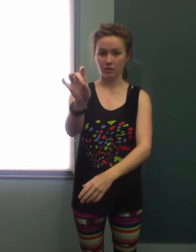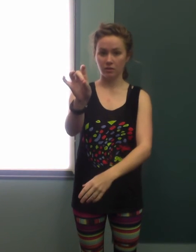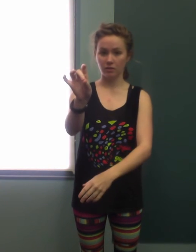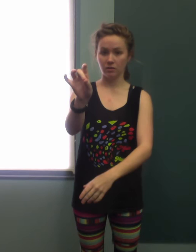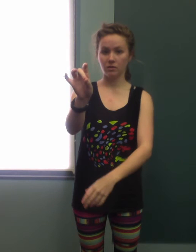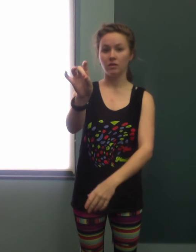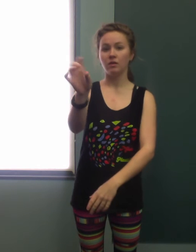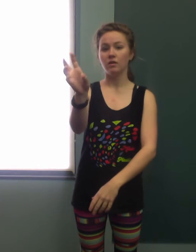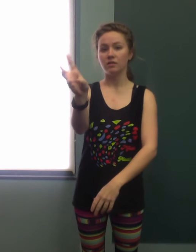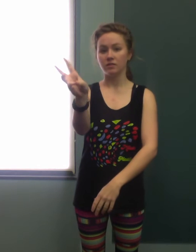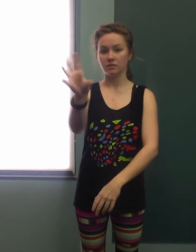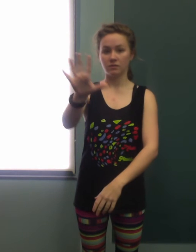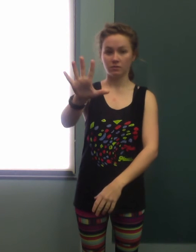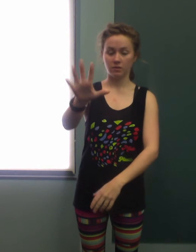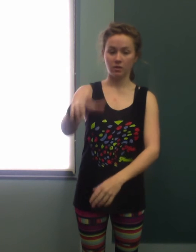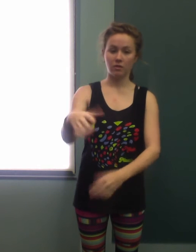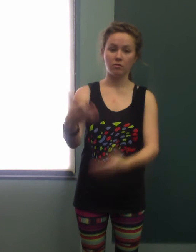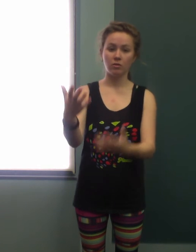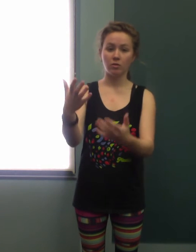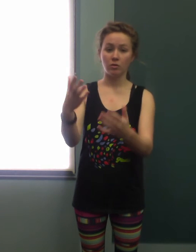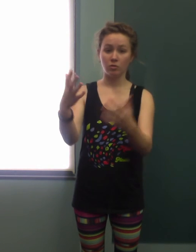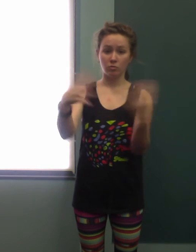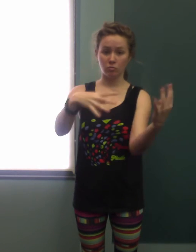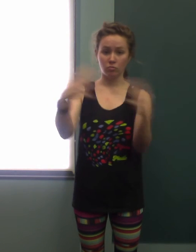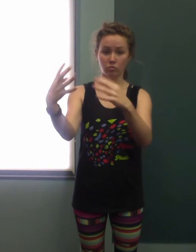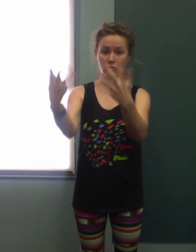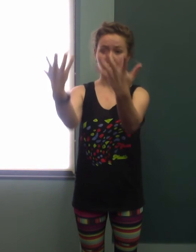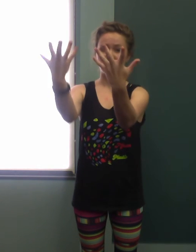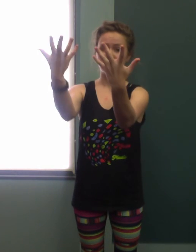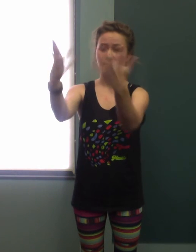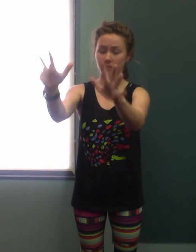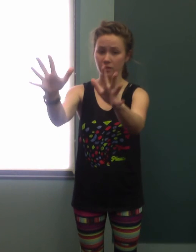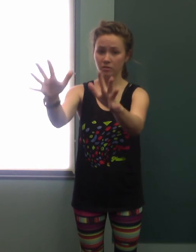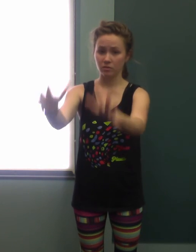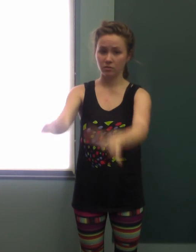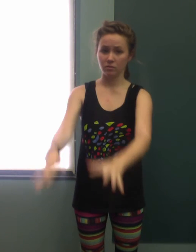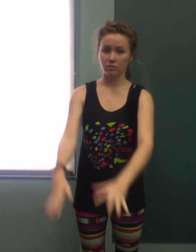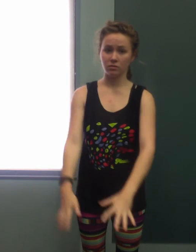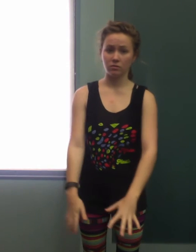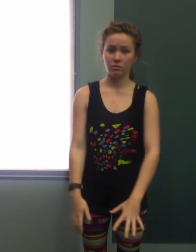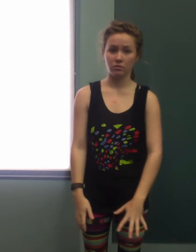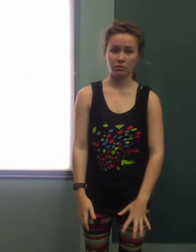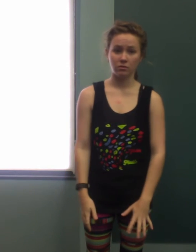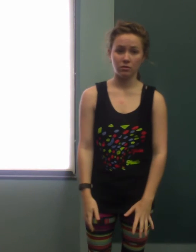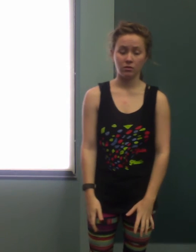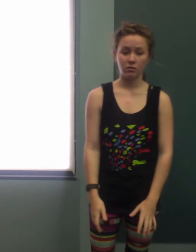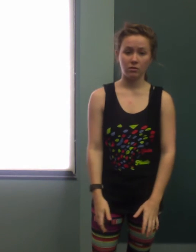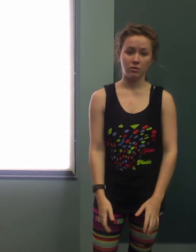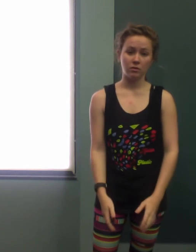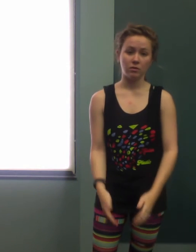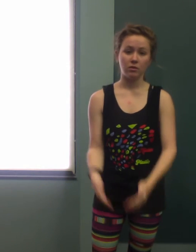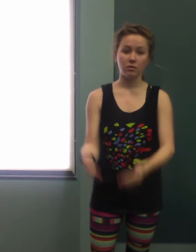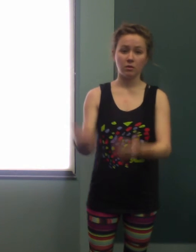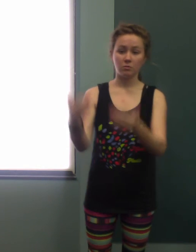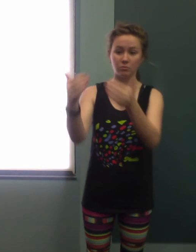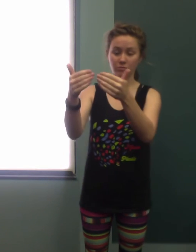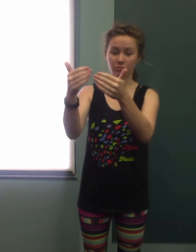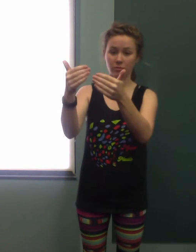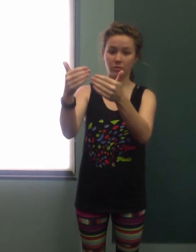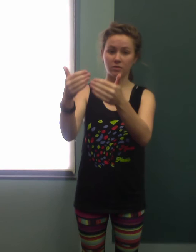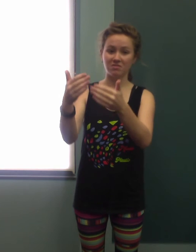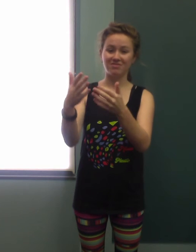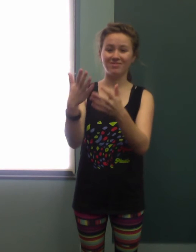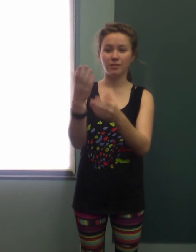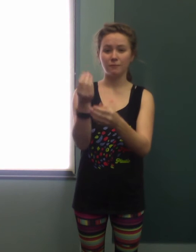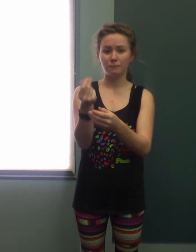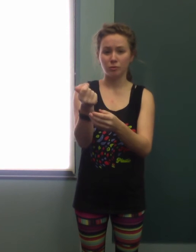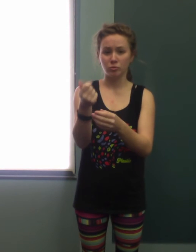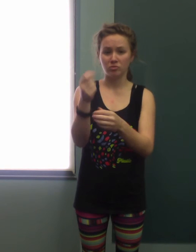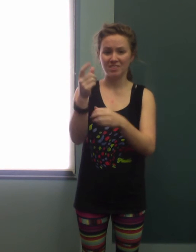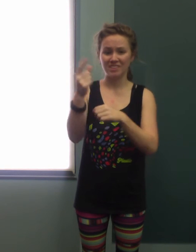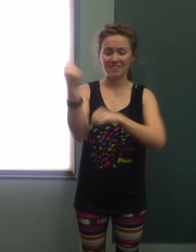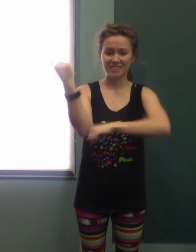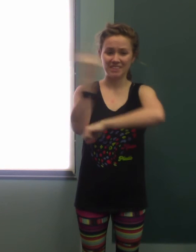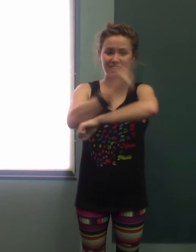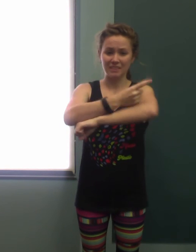on April 14th, just 5 days after Lee's surrender at the Appomattox Courthouse in Virginia, the president